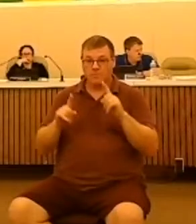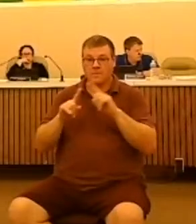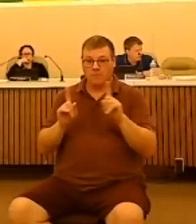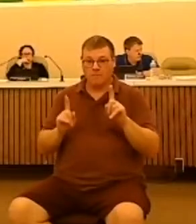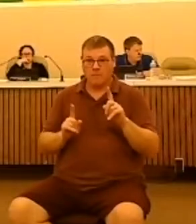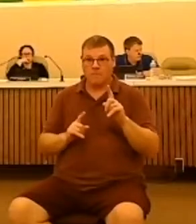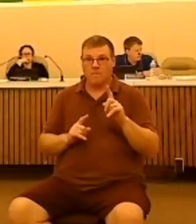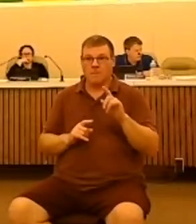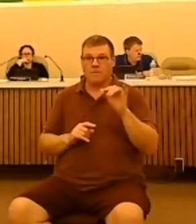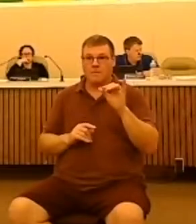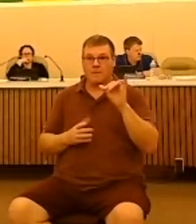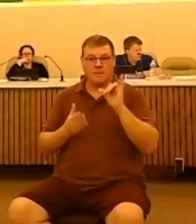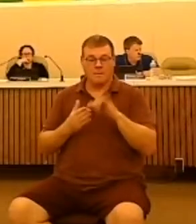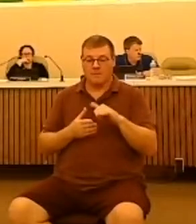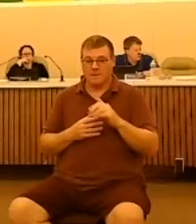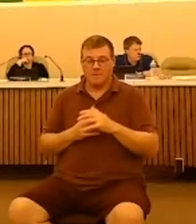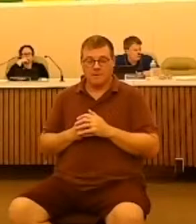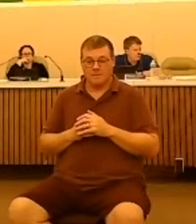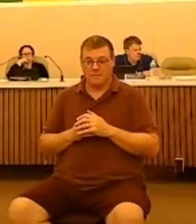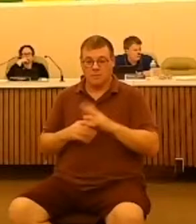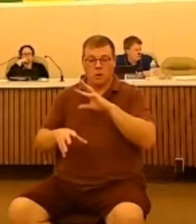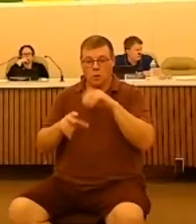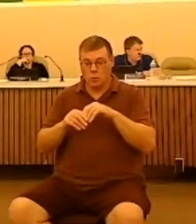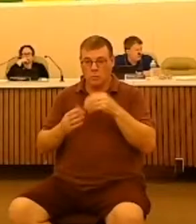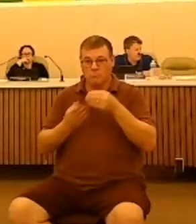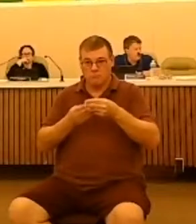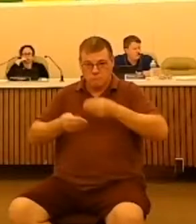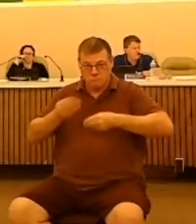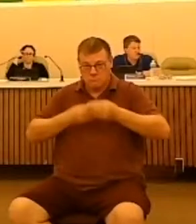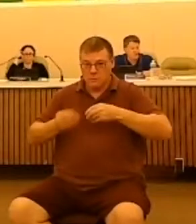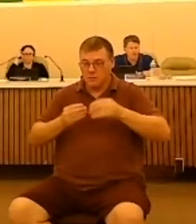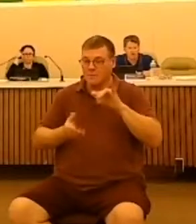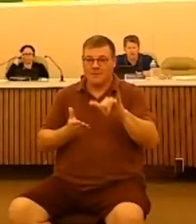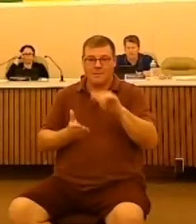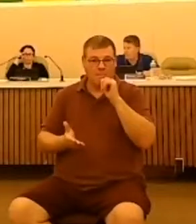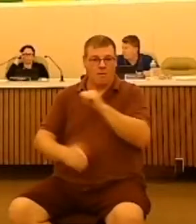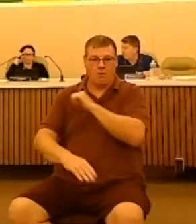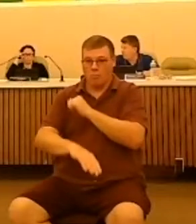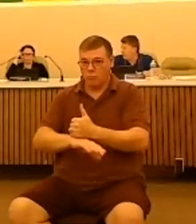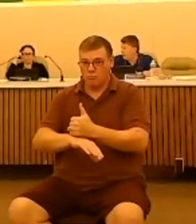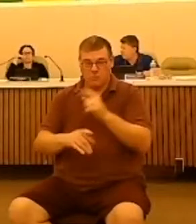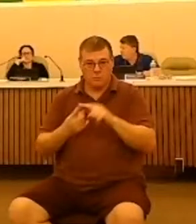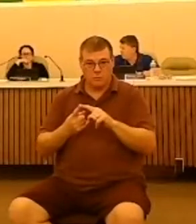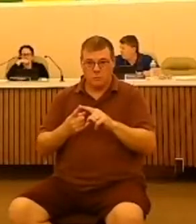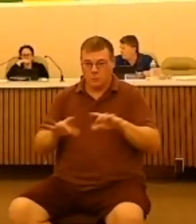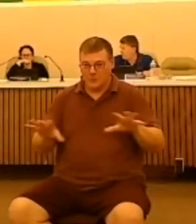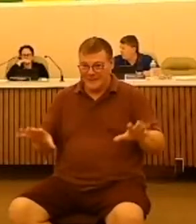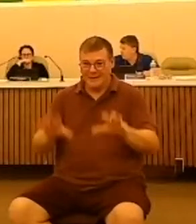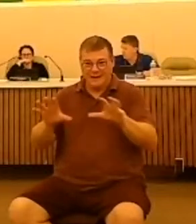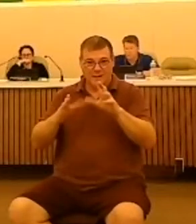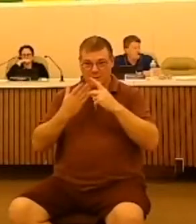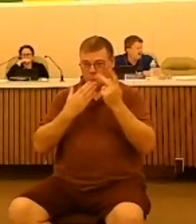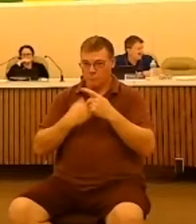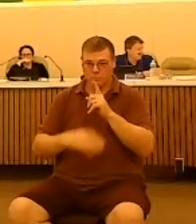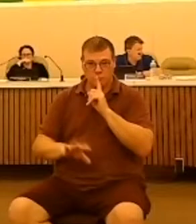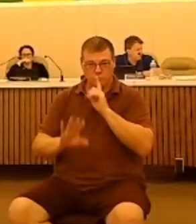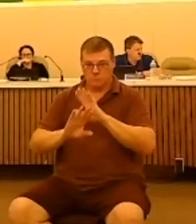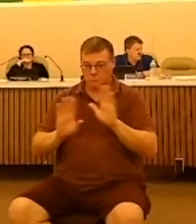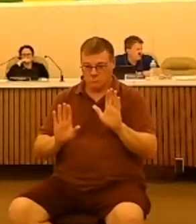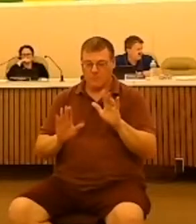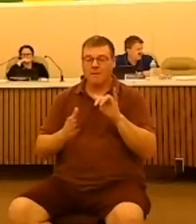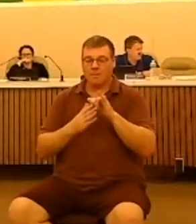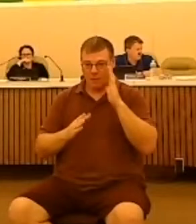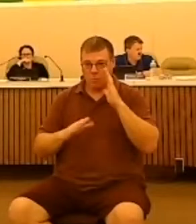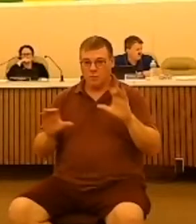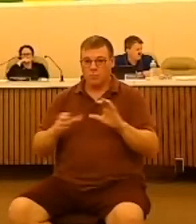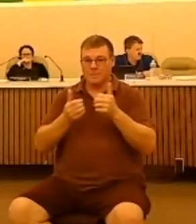said, they're included in the budget. That is not authorization to actually enact those programs. Those will be done